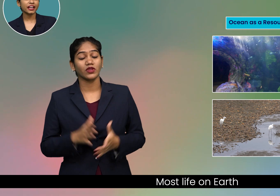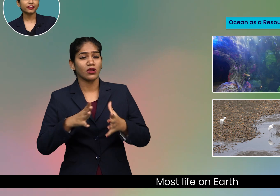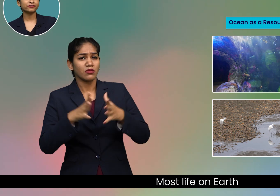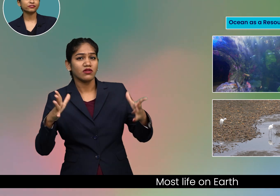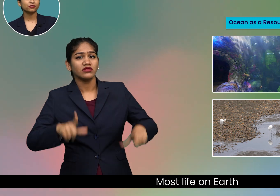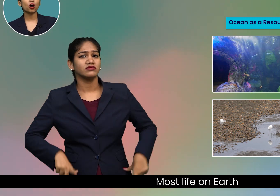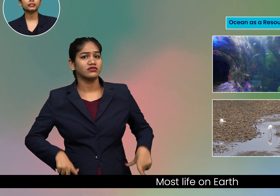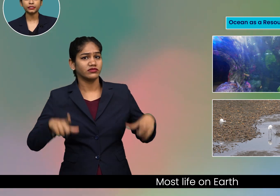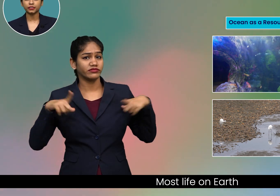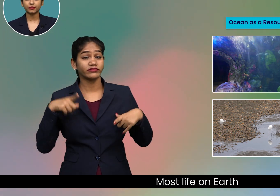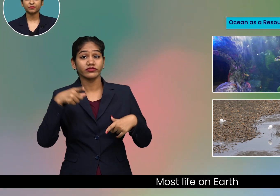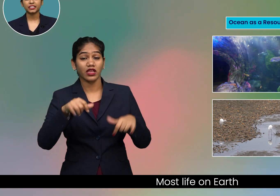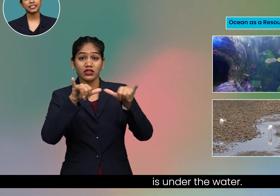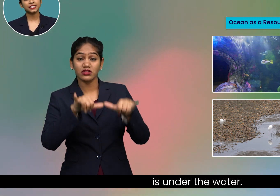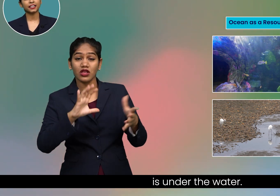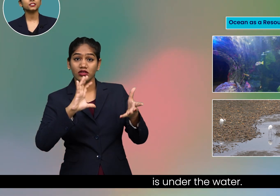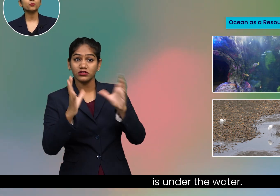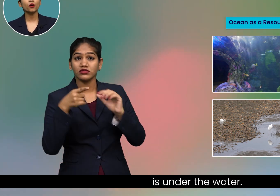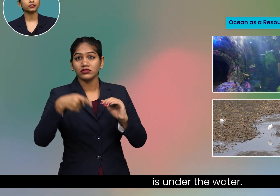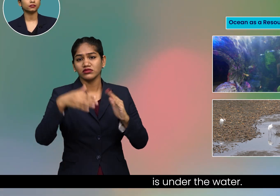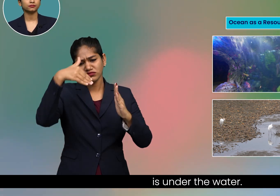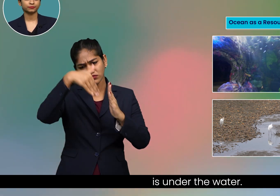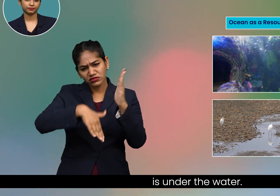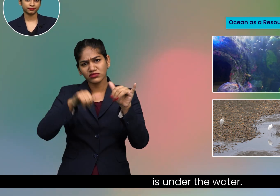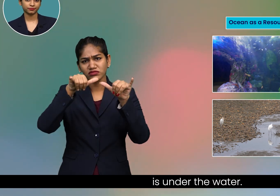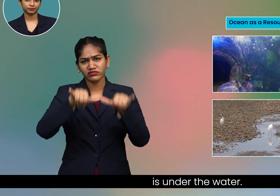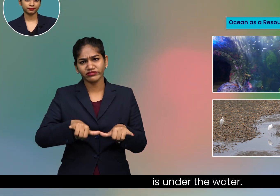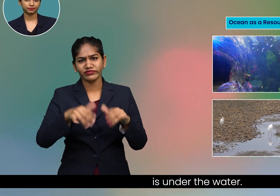Most life on earth is under the water.